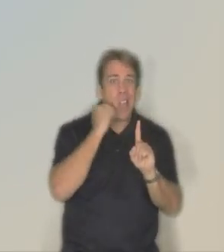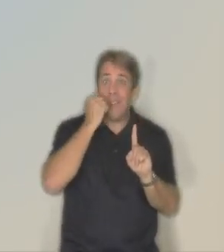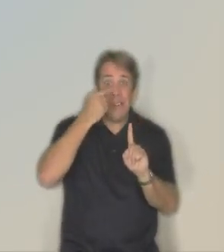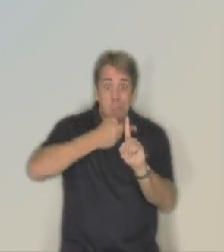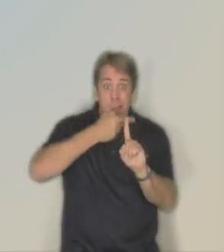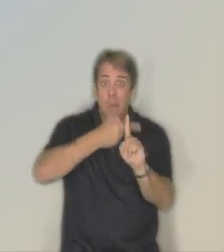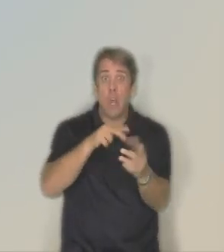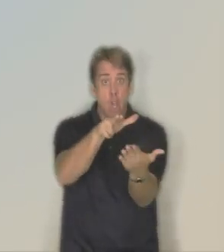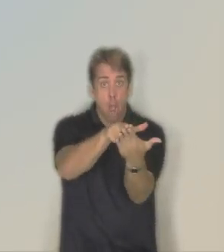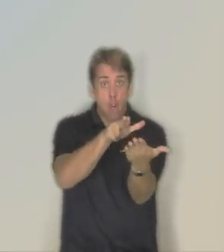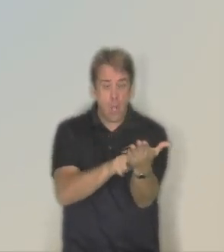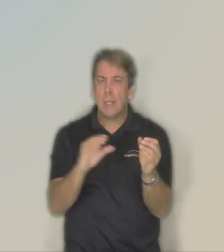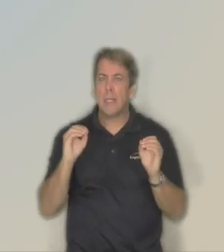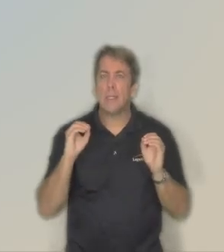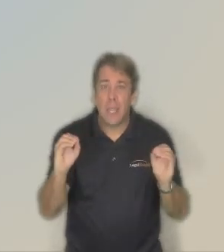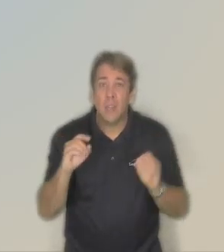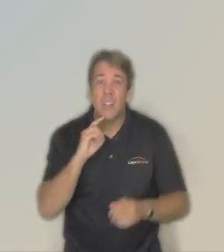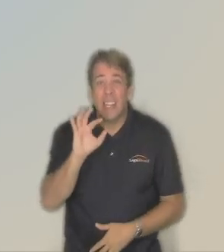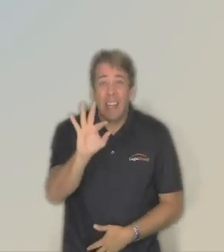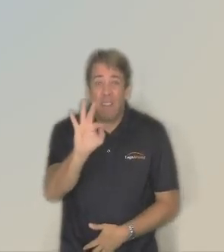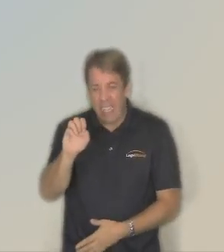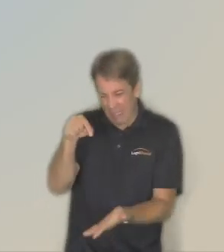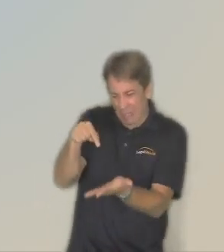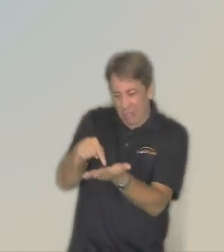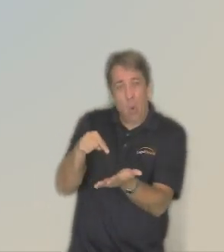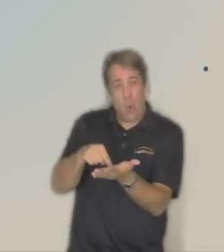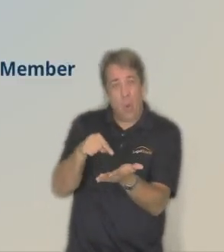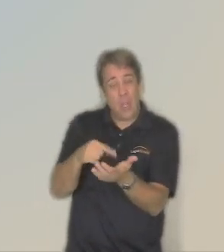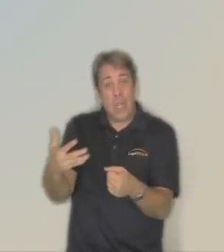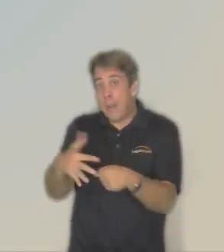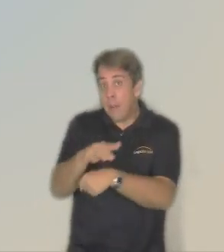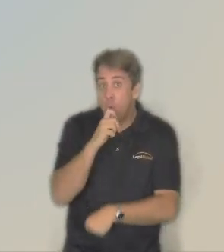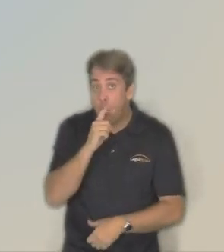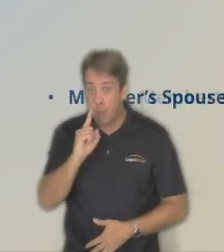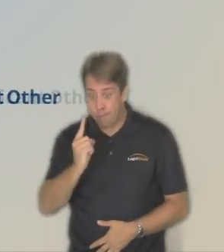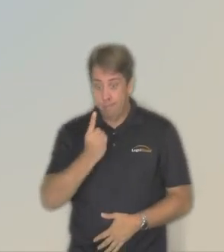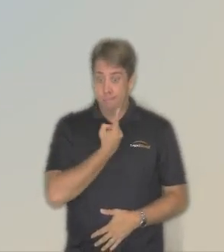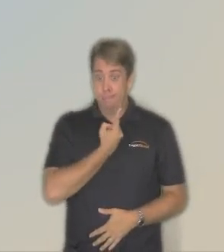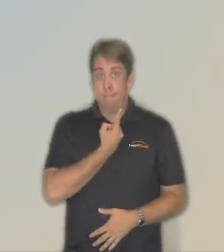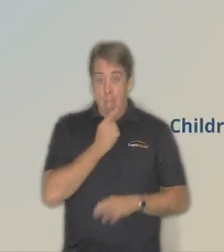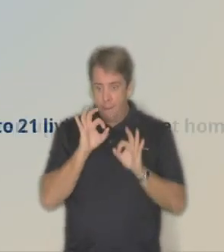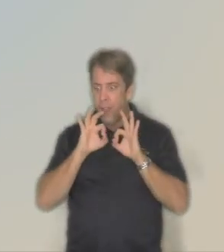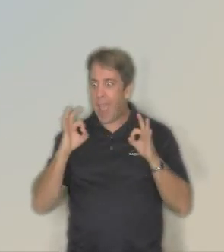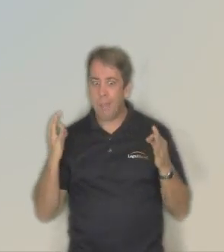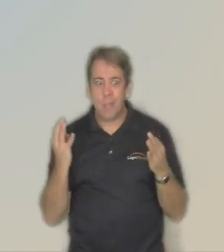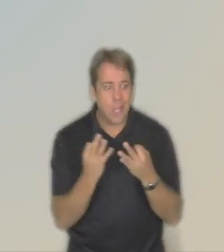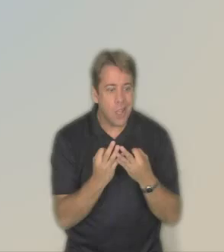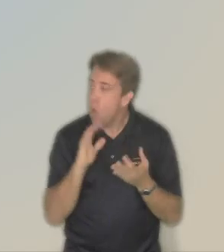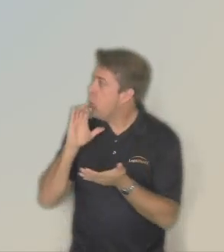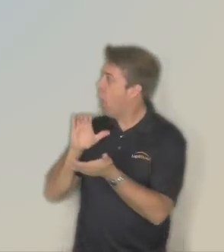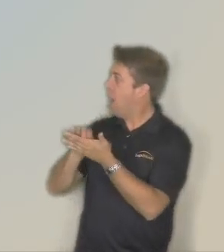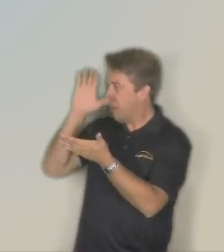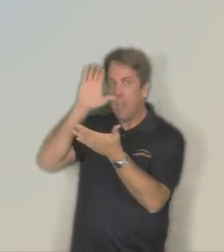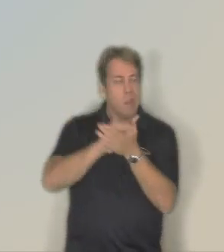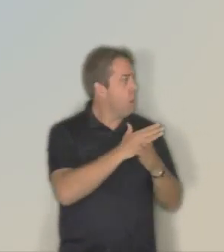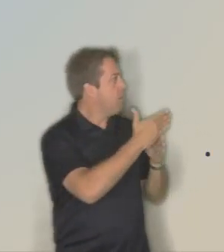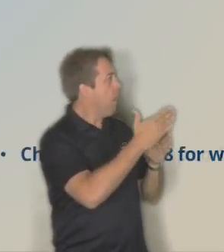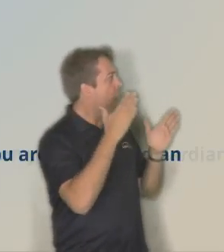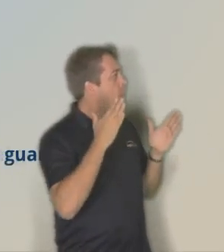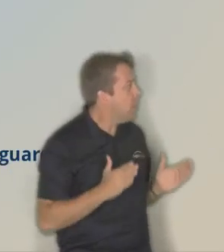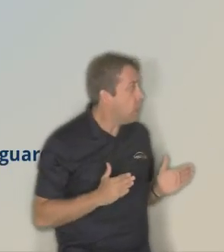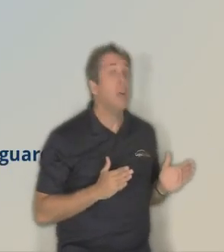no contract. We charge a small monthly fee, and we cover the whole family, the member and the spouse, any children up to